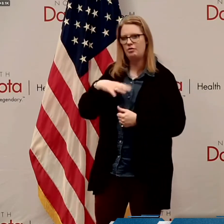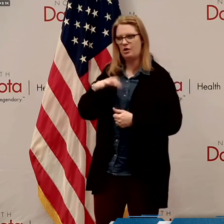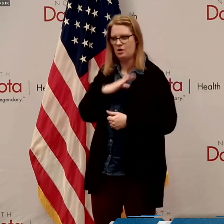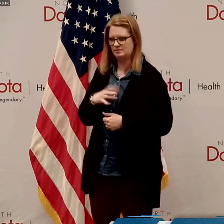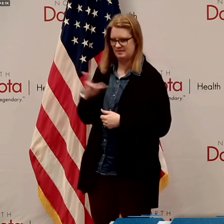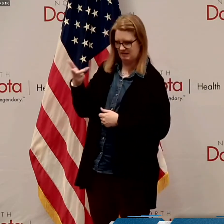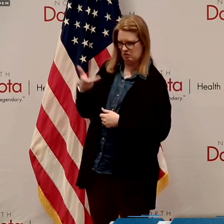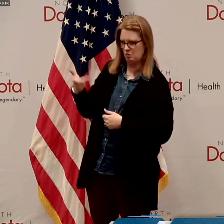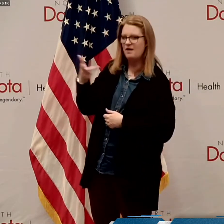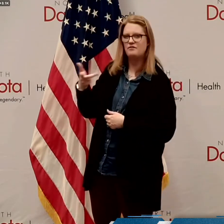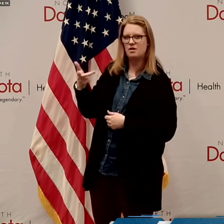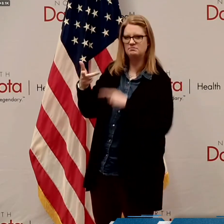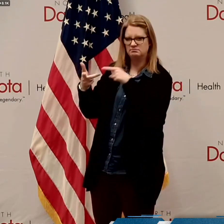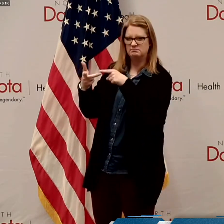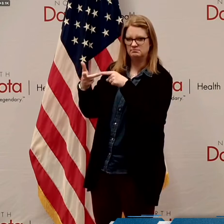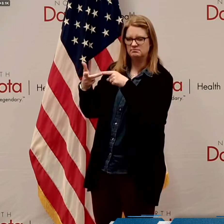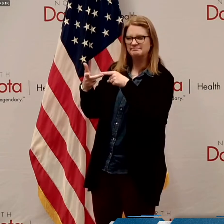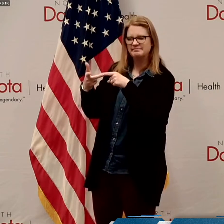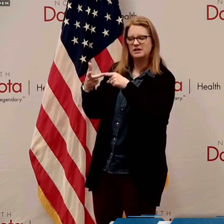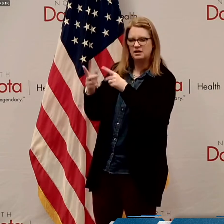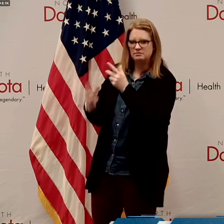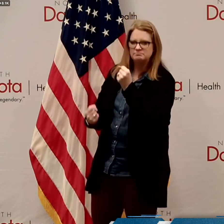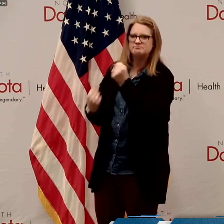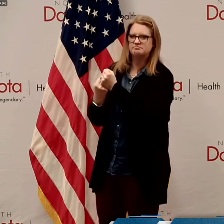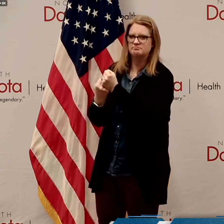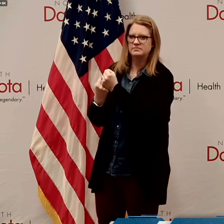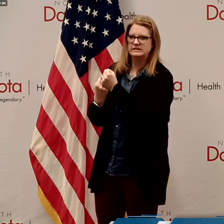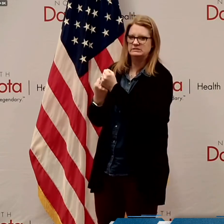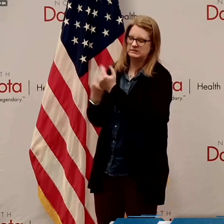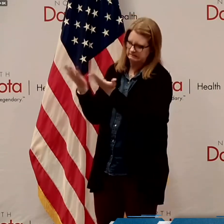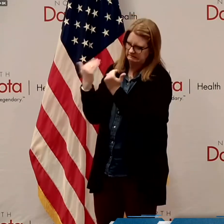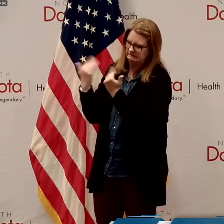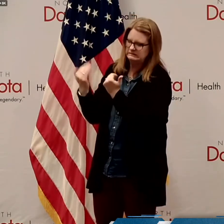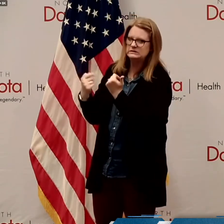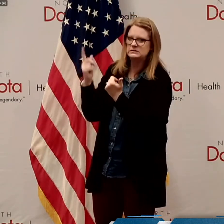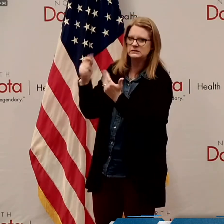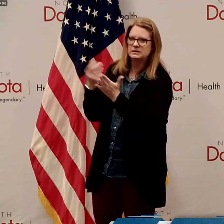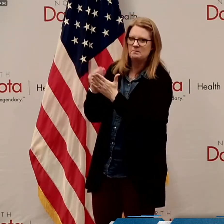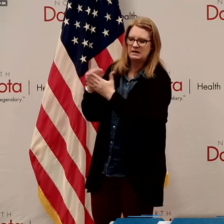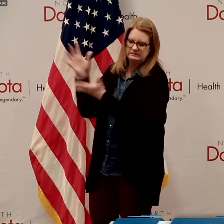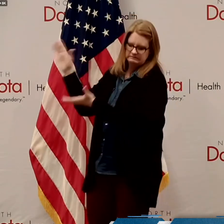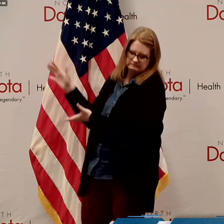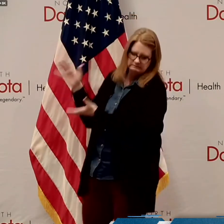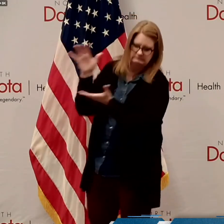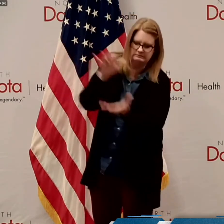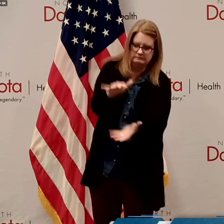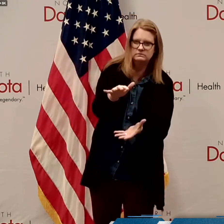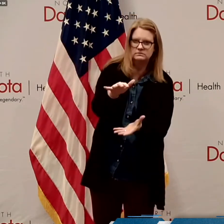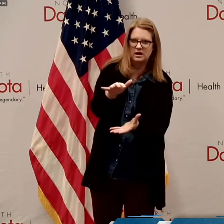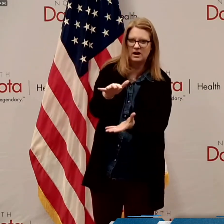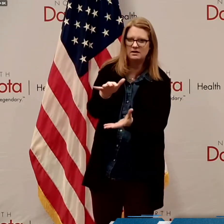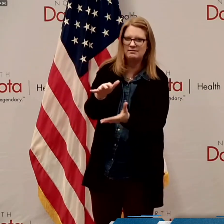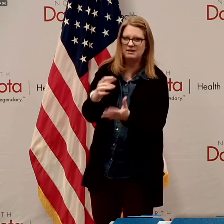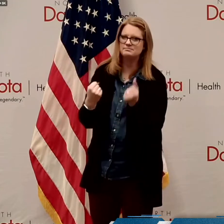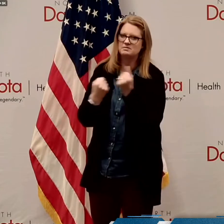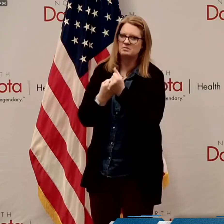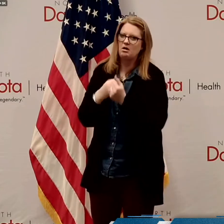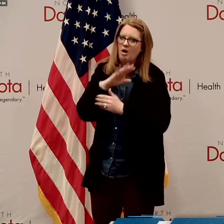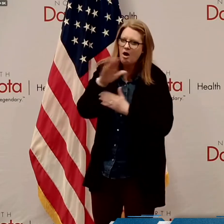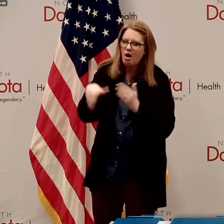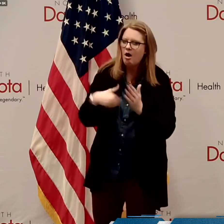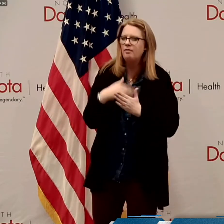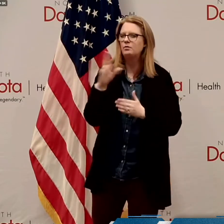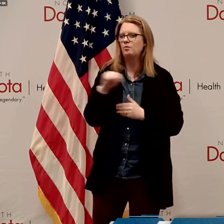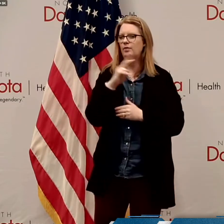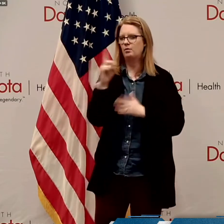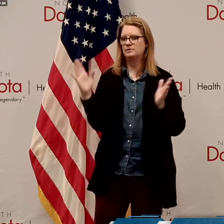and are fully fighting and supporting to get those dollars reloaded, and they're fighting on behalf of all the North Dakota